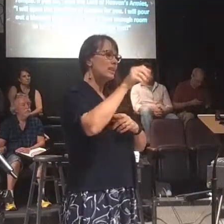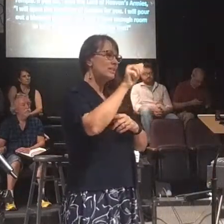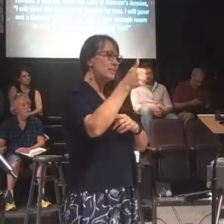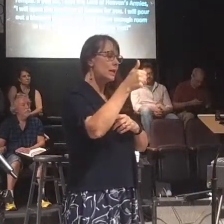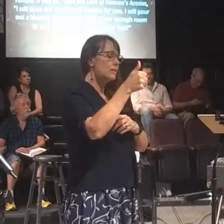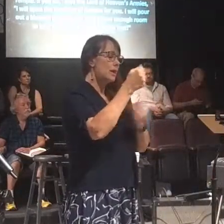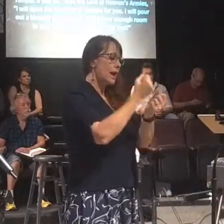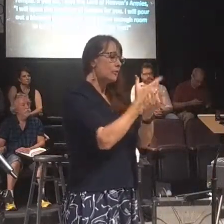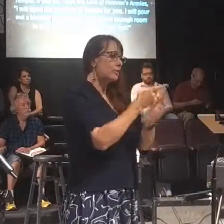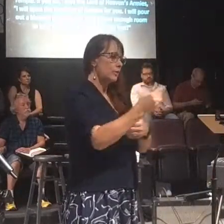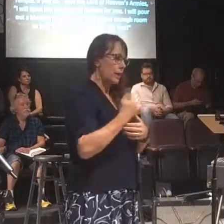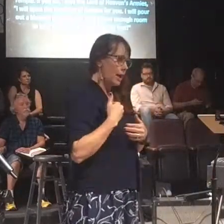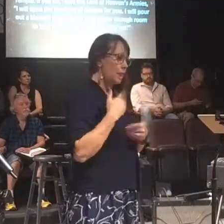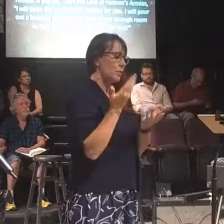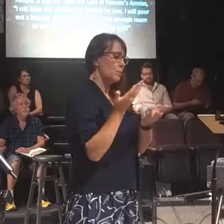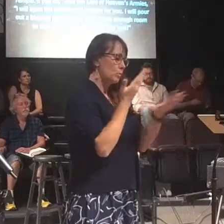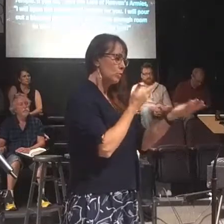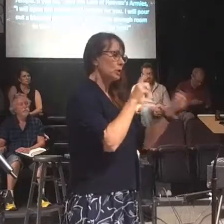10%.